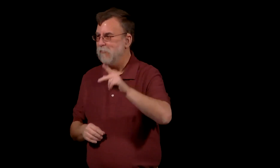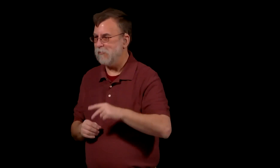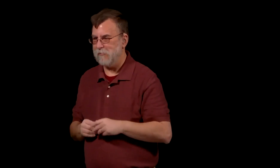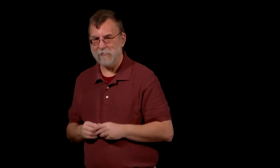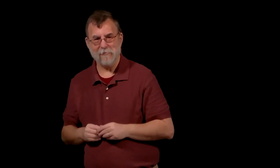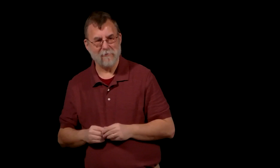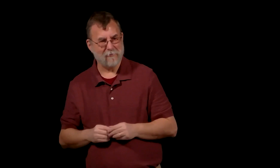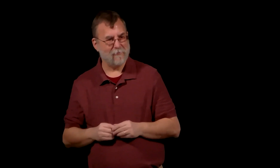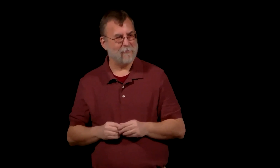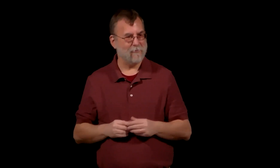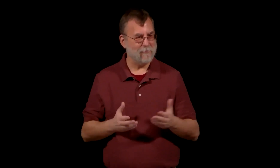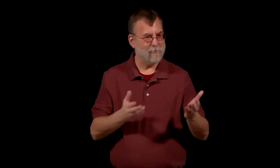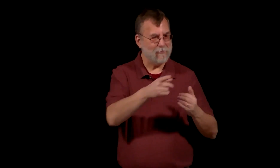Blood on the cross.